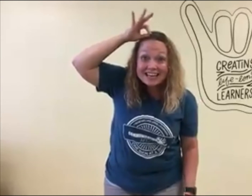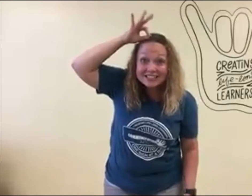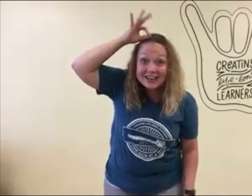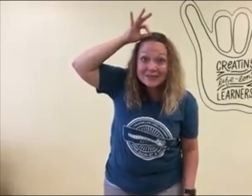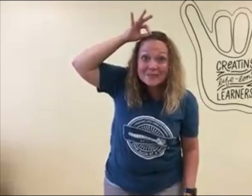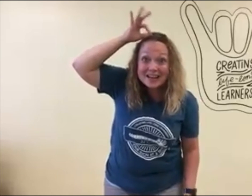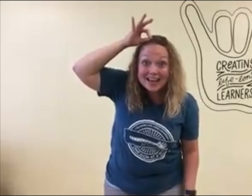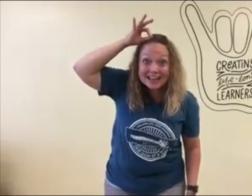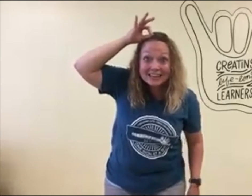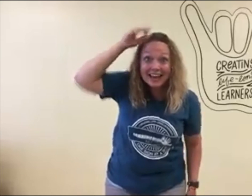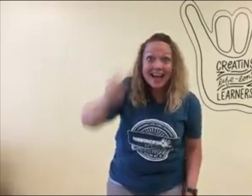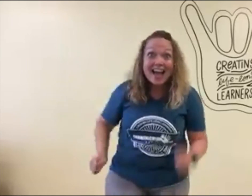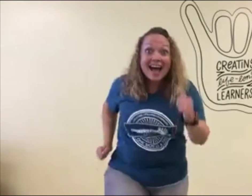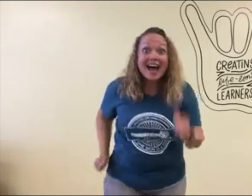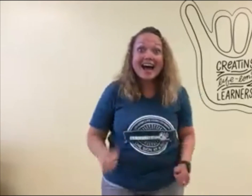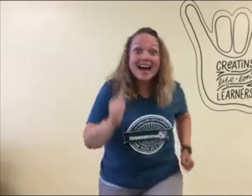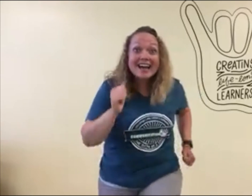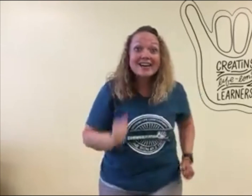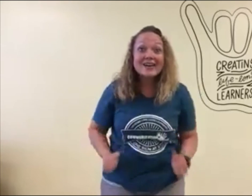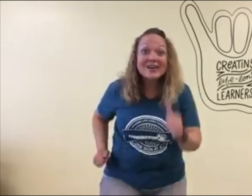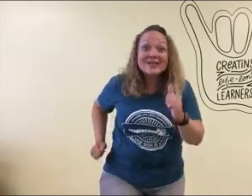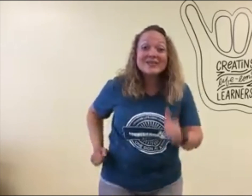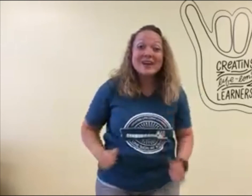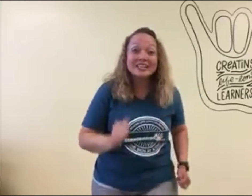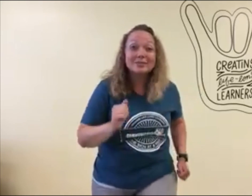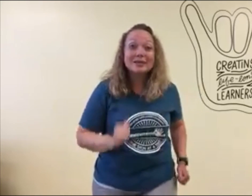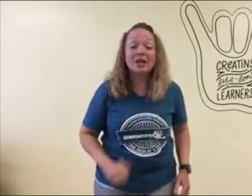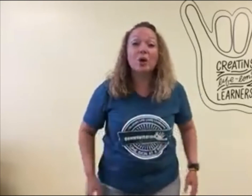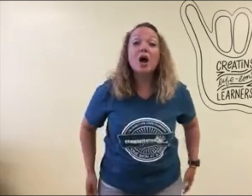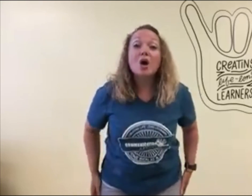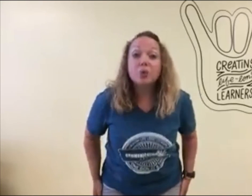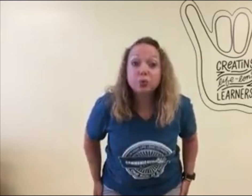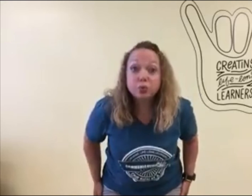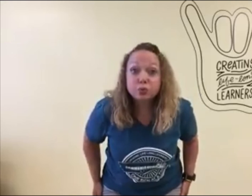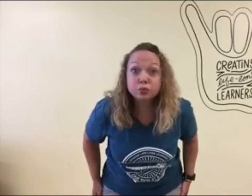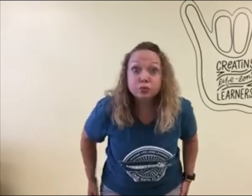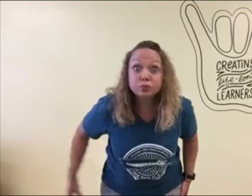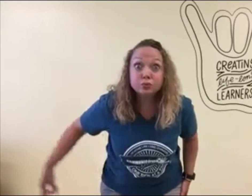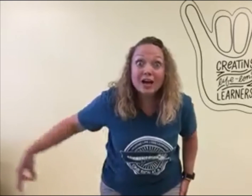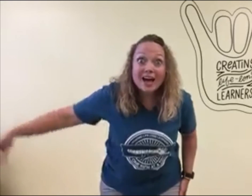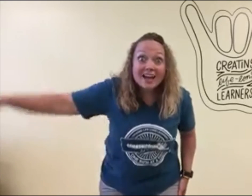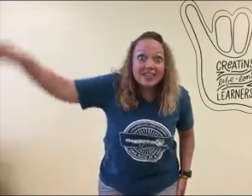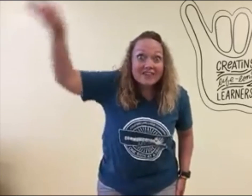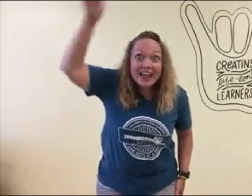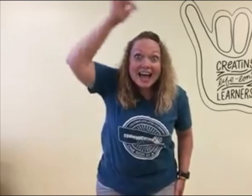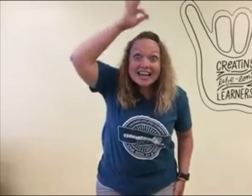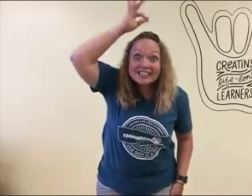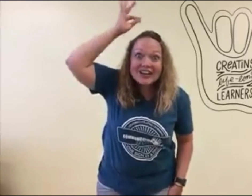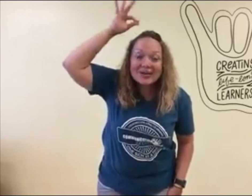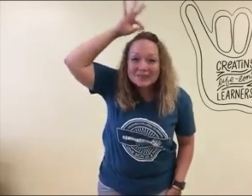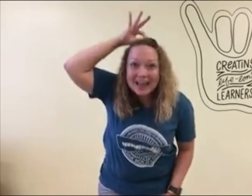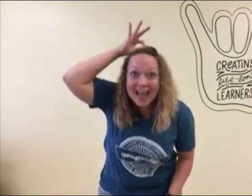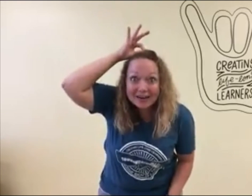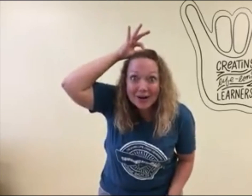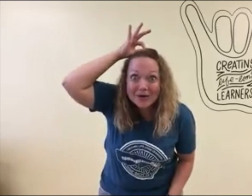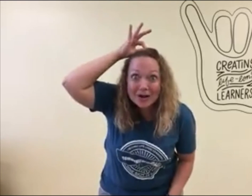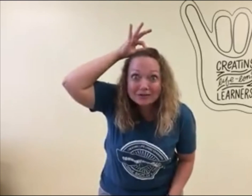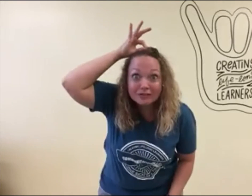my head. Hi ho, watch me blow. The fly is on my head. Oh no, you have a fly on your